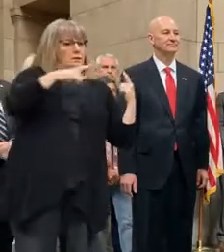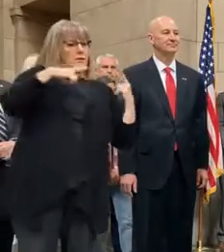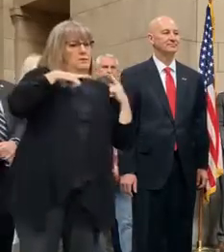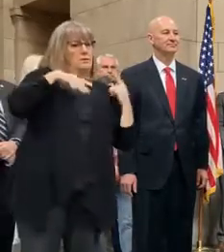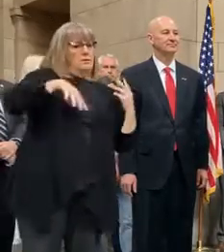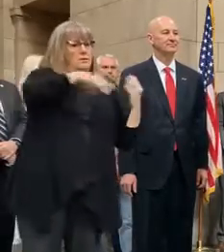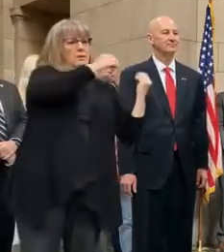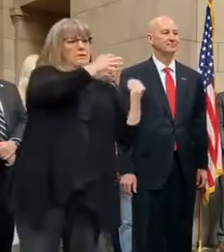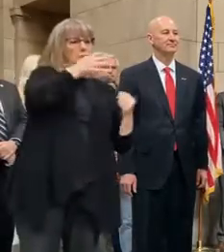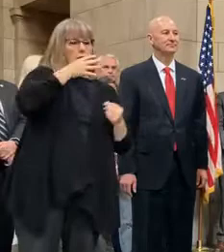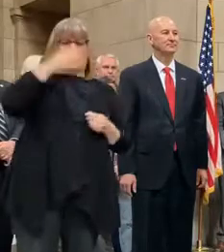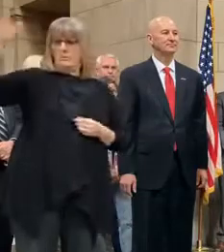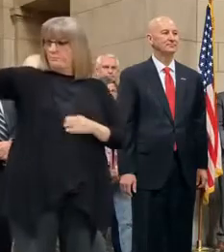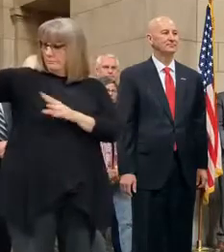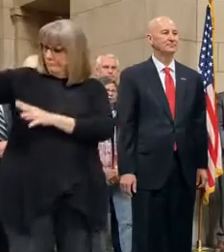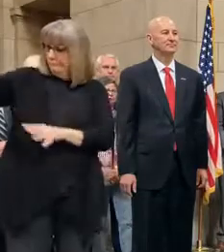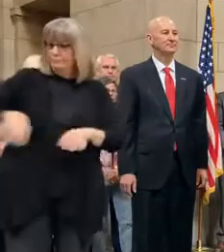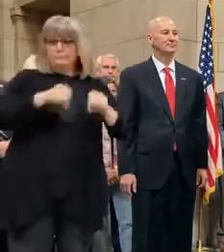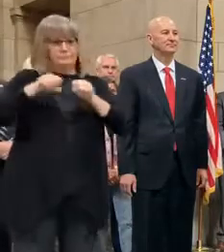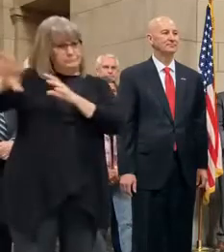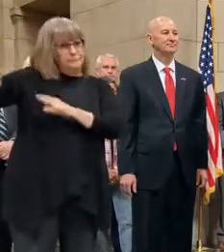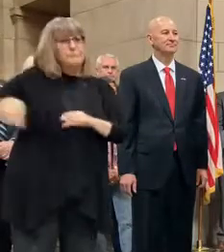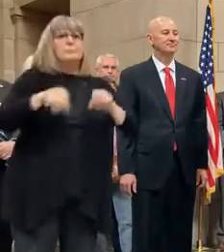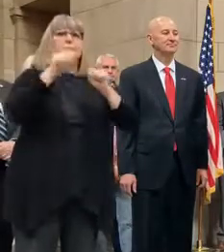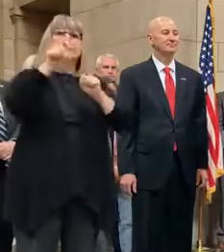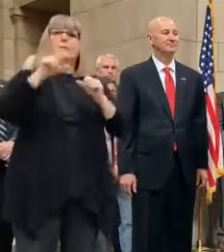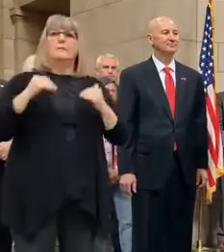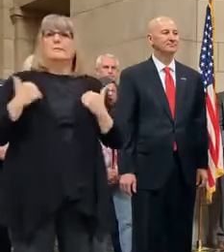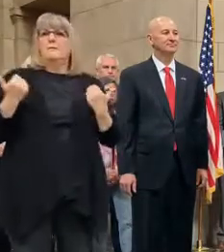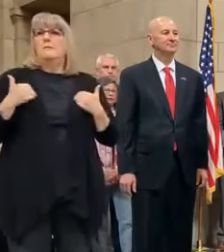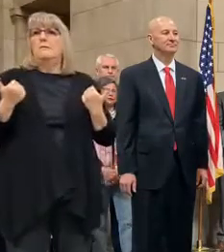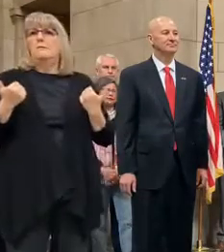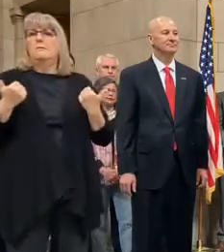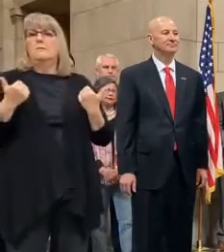leave the farms and transfer community leadership and business leadership to this next